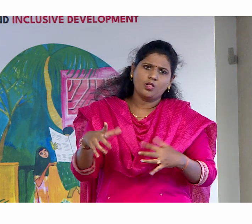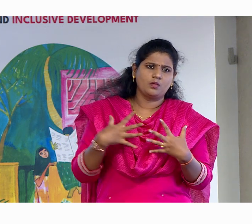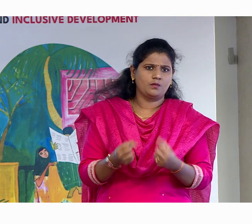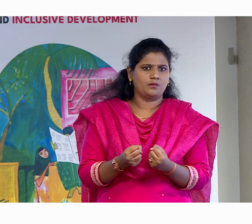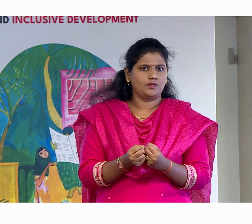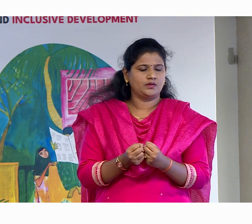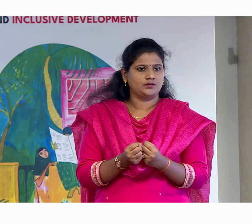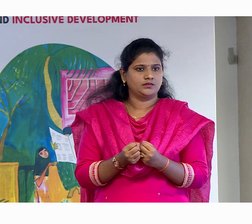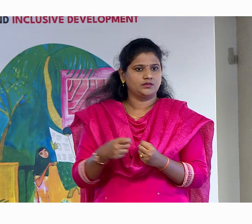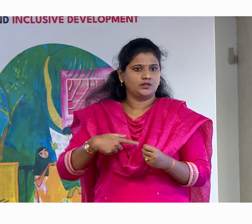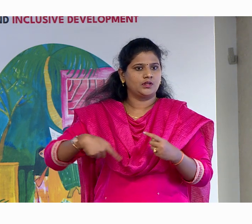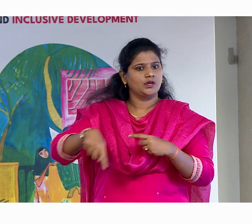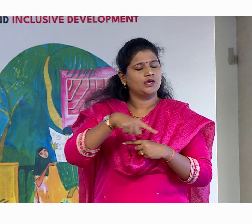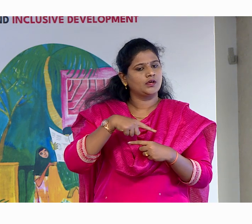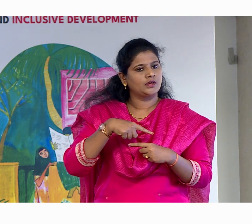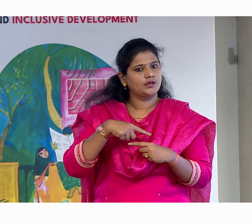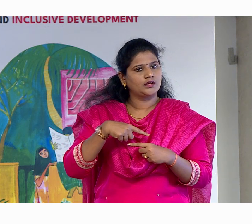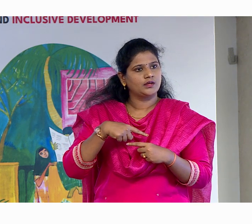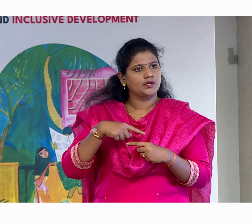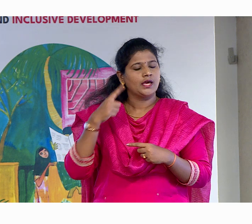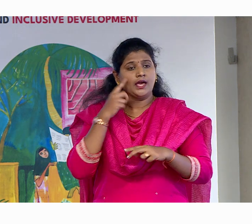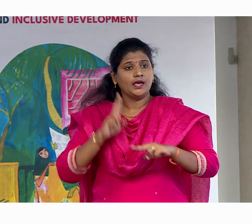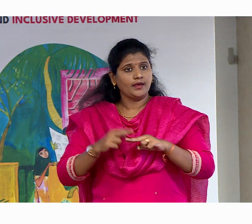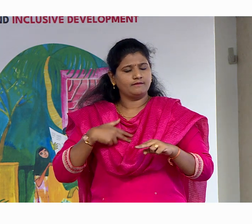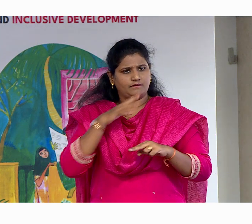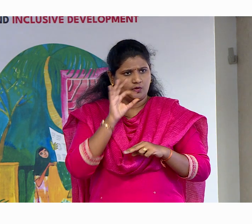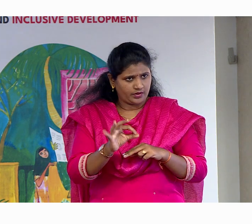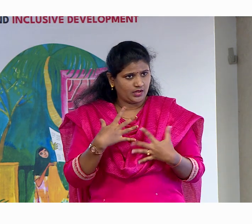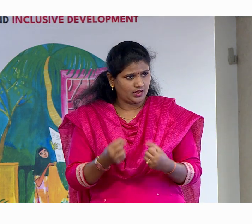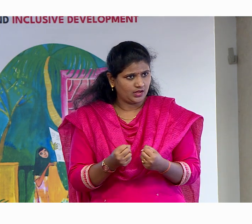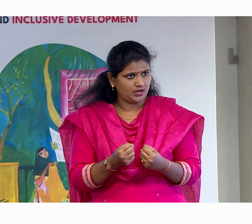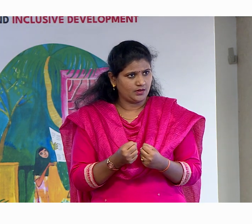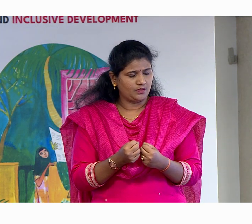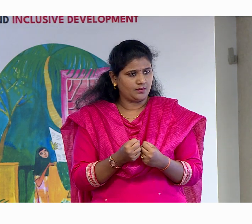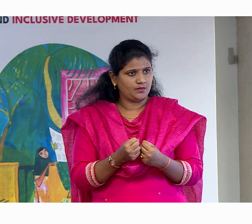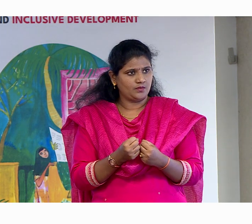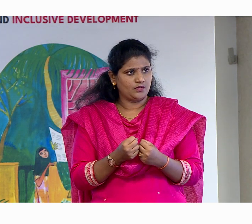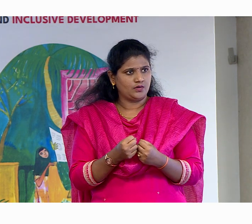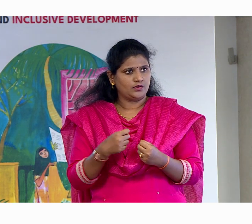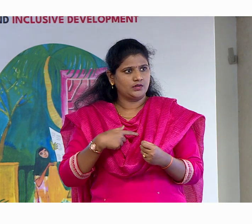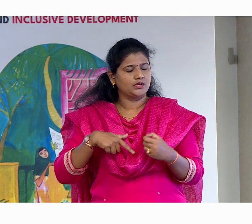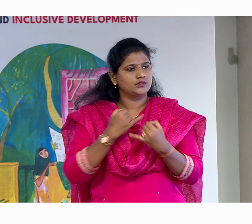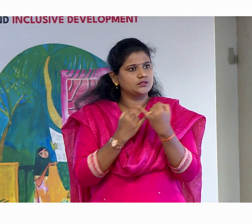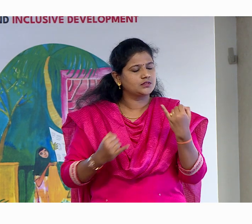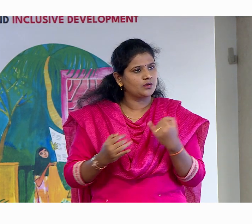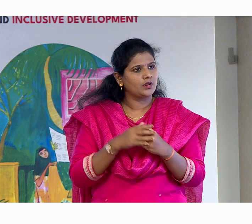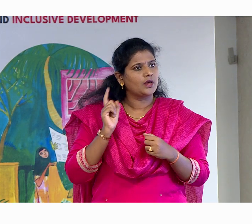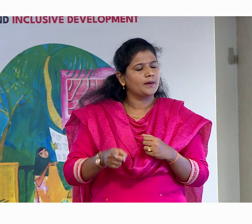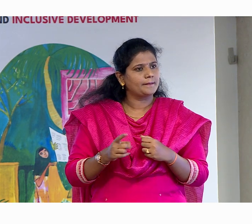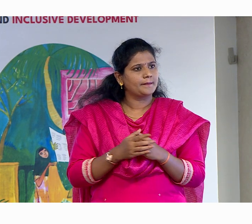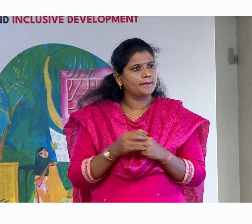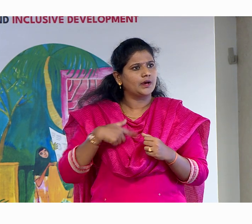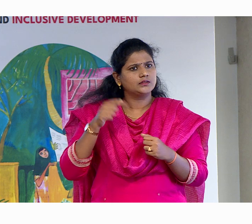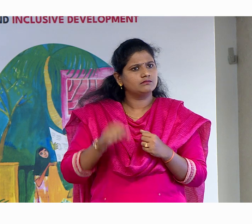and get as deeply involved as you like. If you get really into it, have a rummage around the storeroom, where you'll find around a